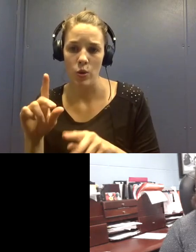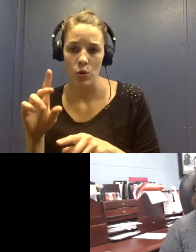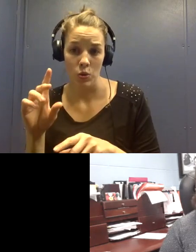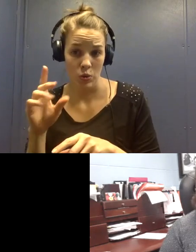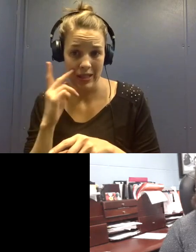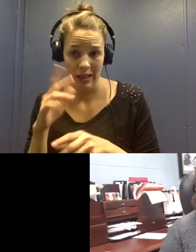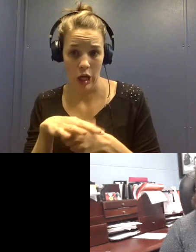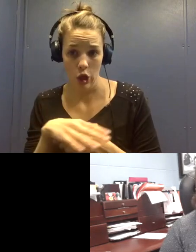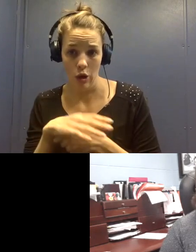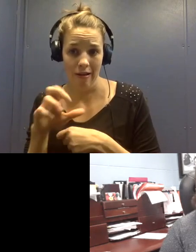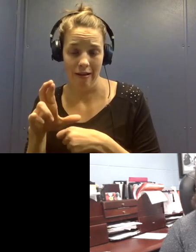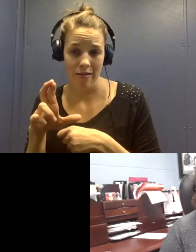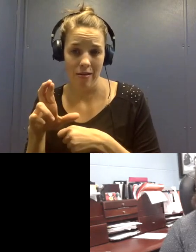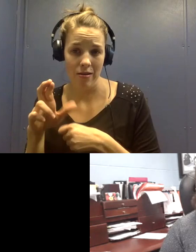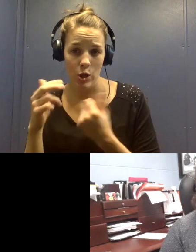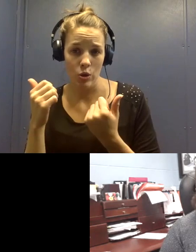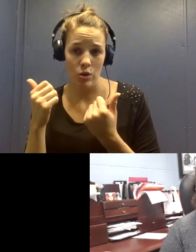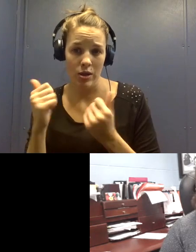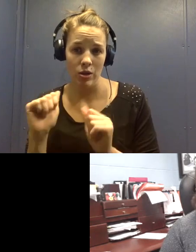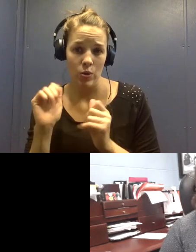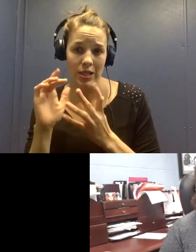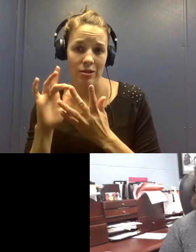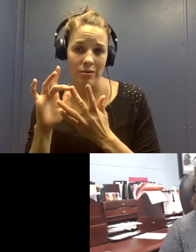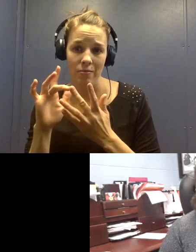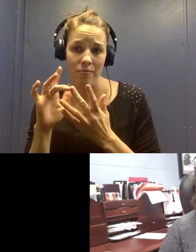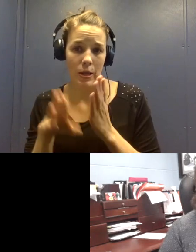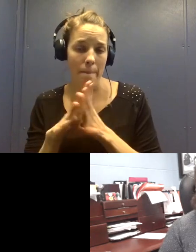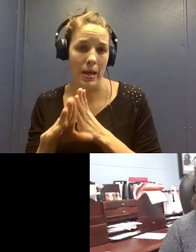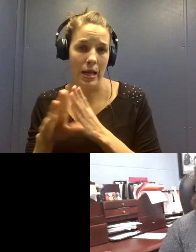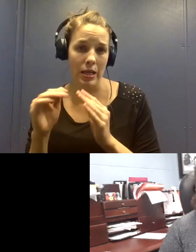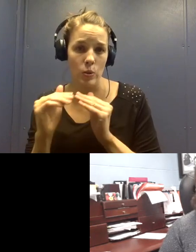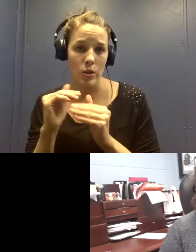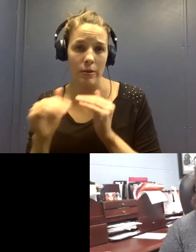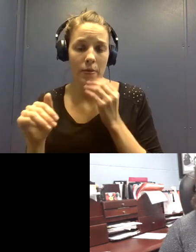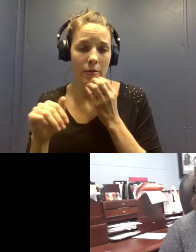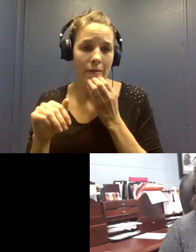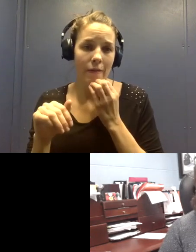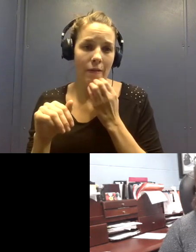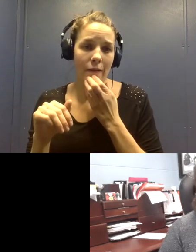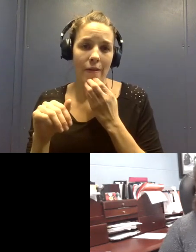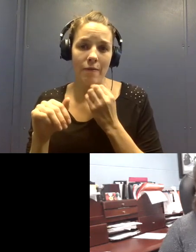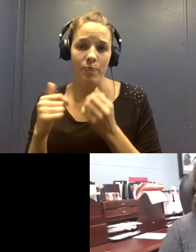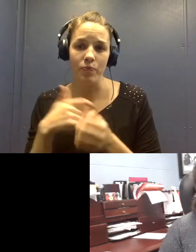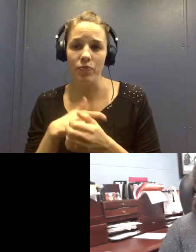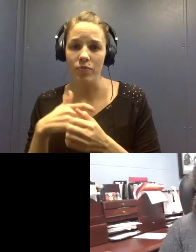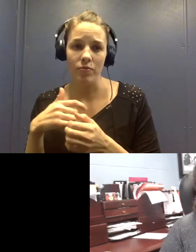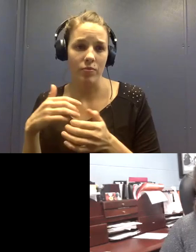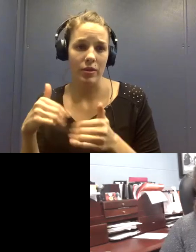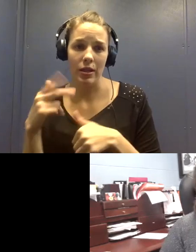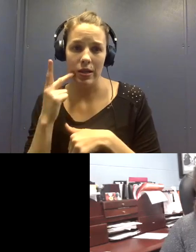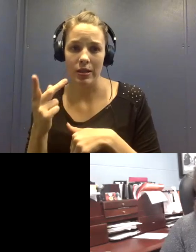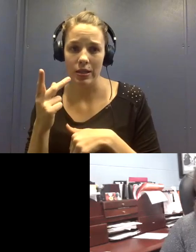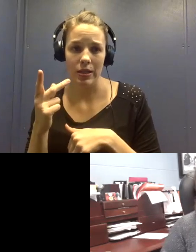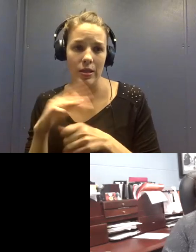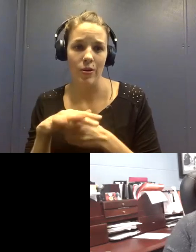that locally, and how are you trying to reach out to minority communities? Well, we haven't quite seen that